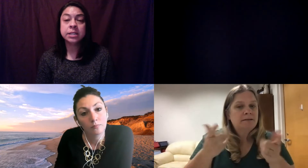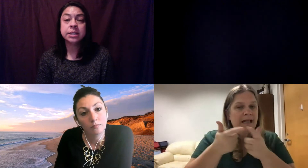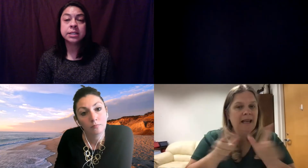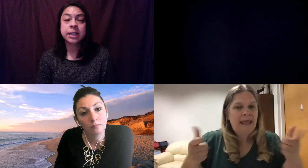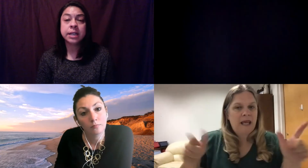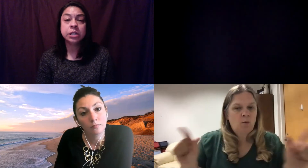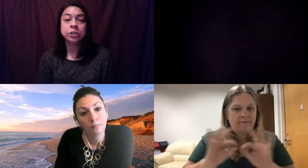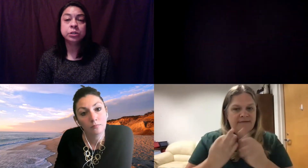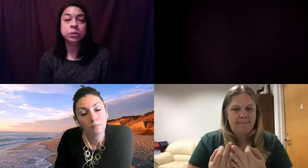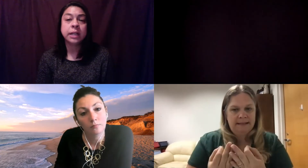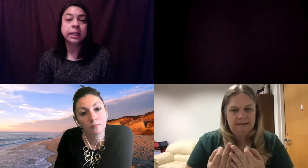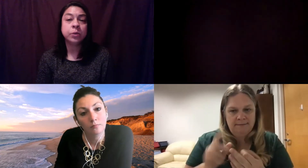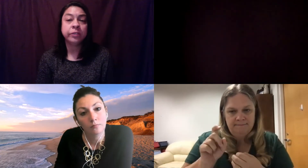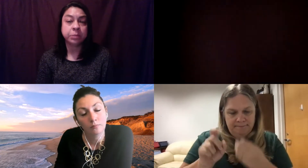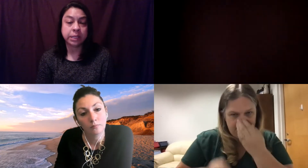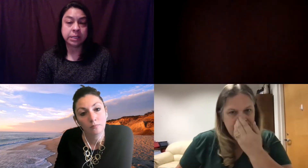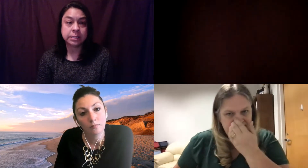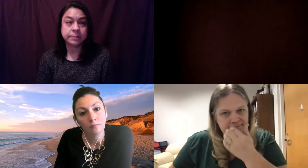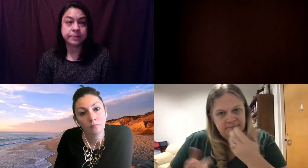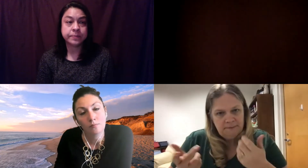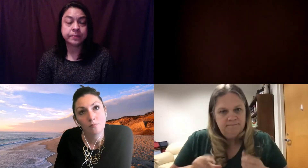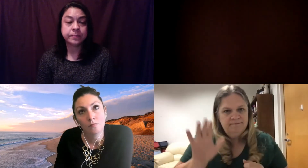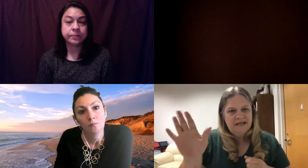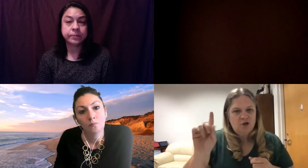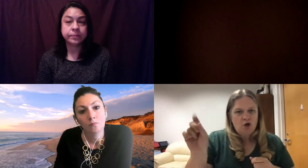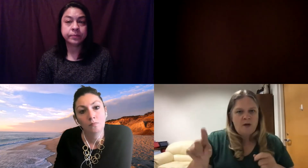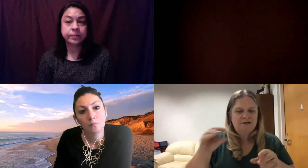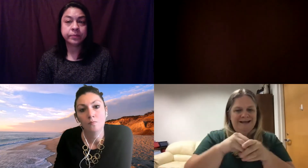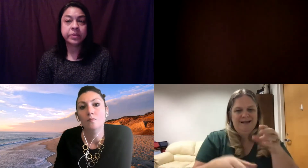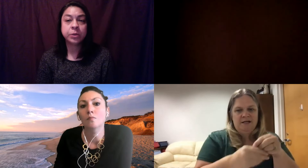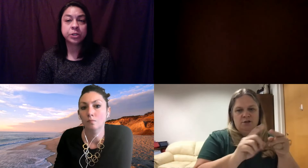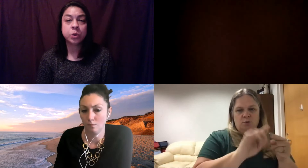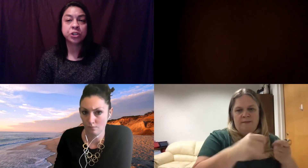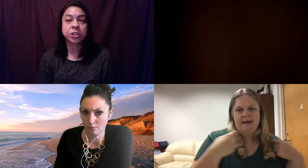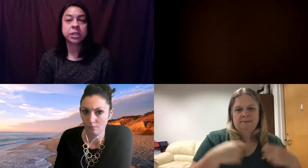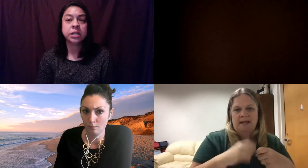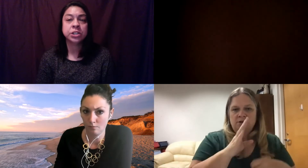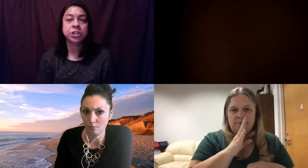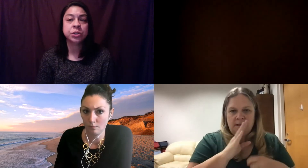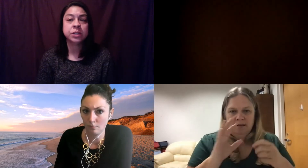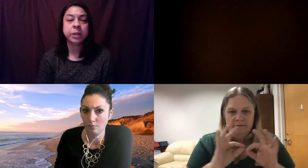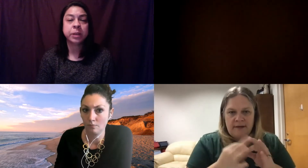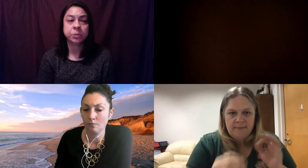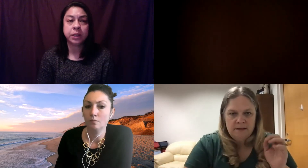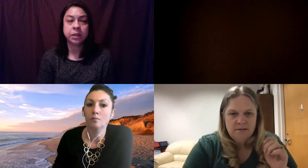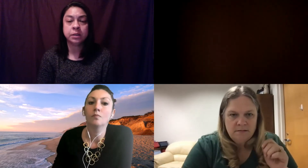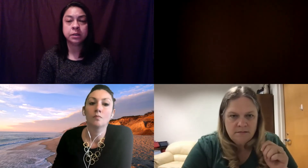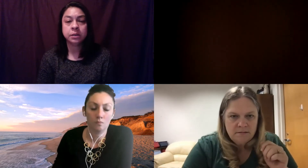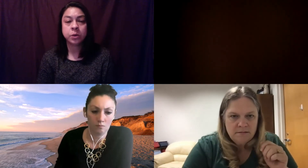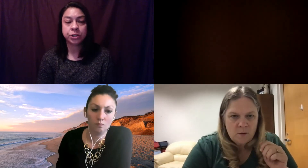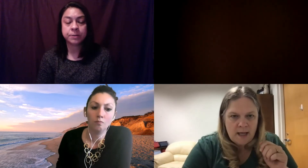asking, does the study include multilingual families? And that was her question in addition to the Spanish